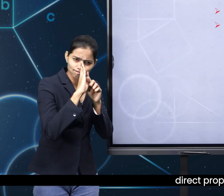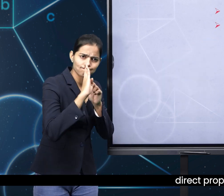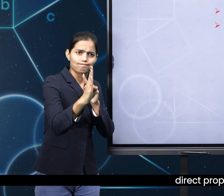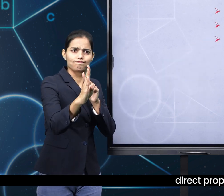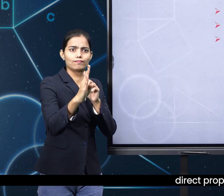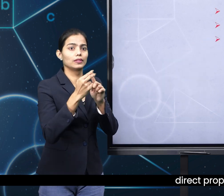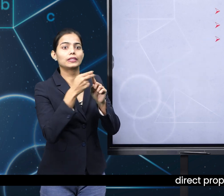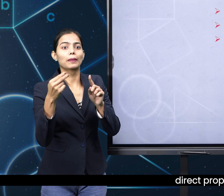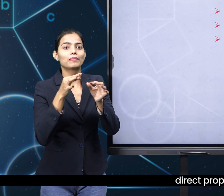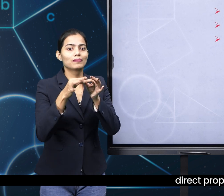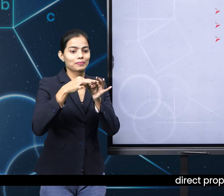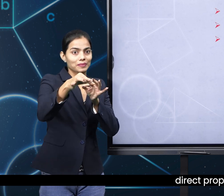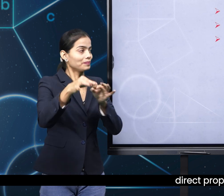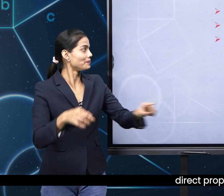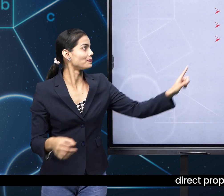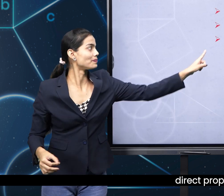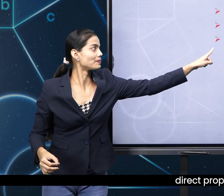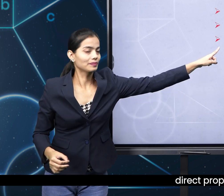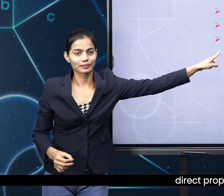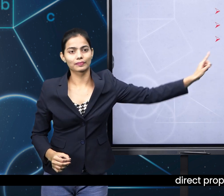direct proportion,